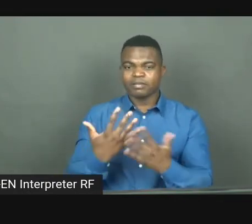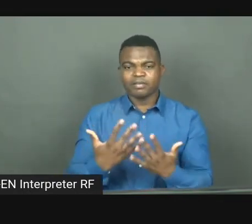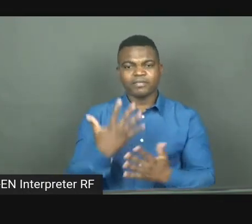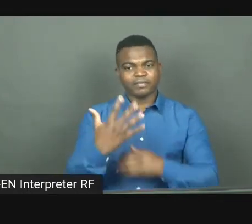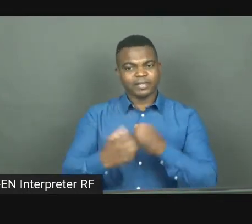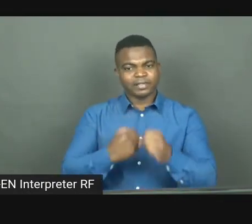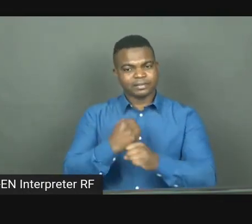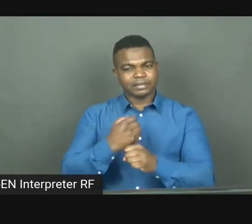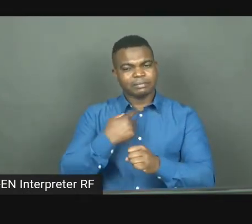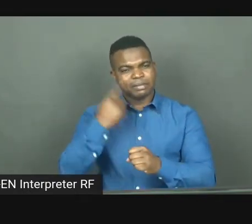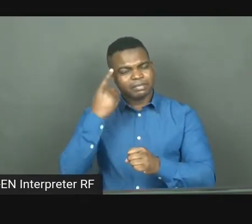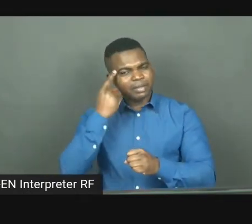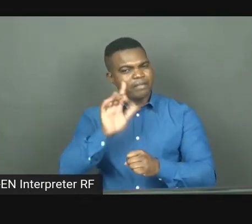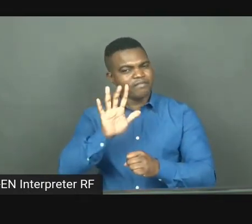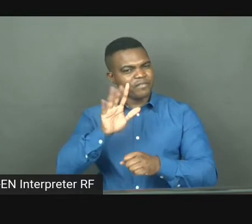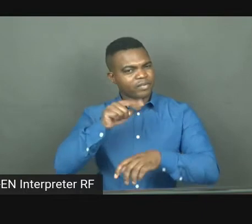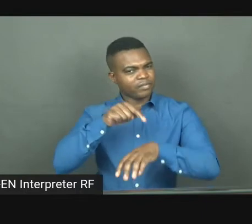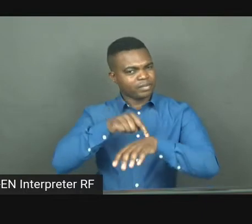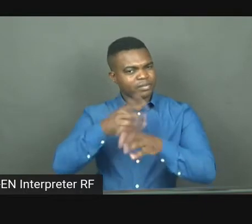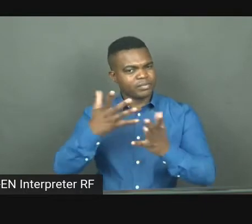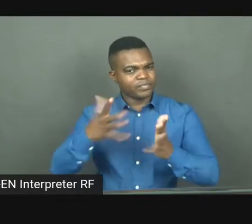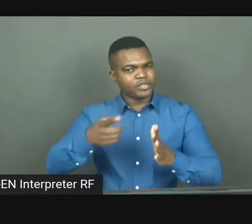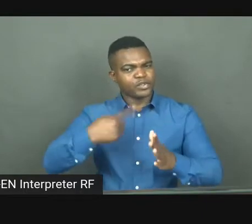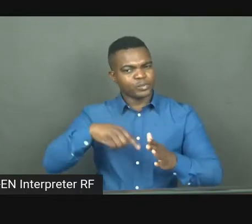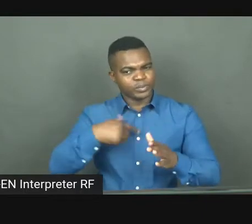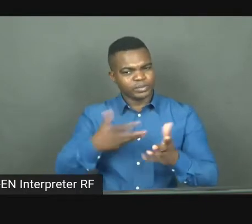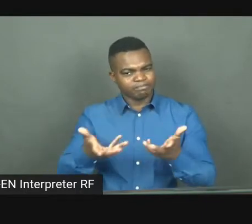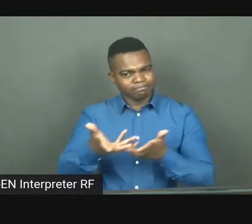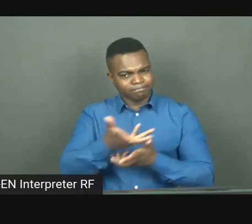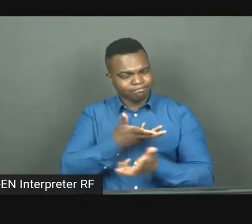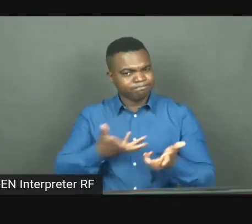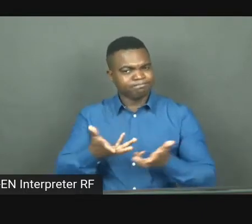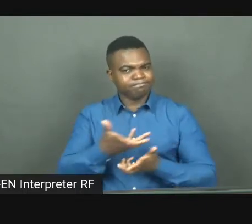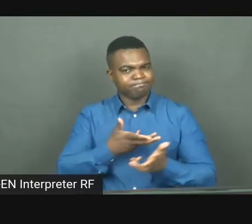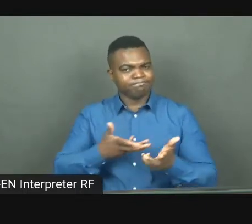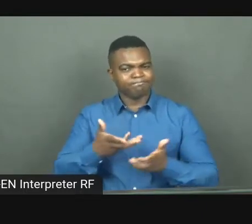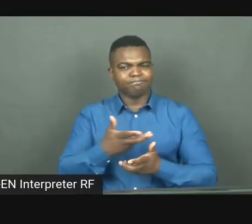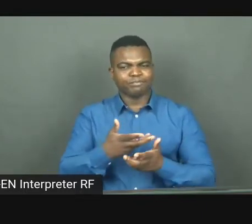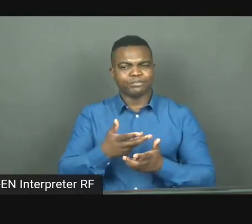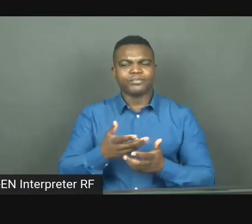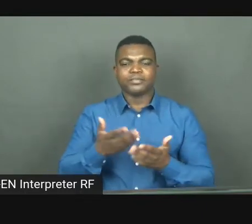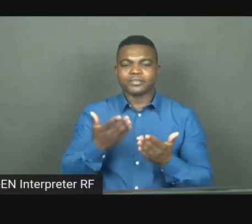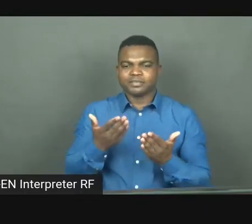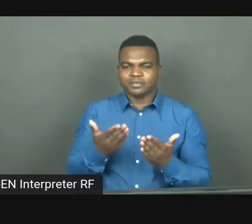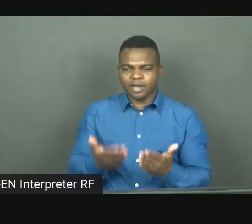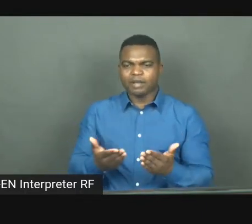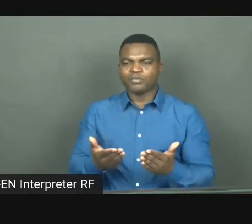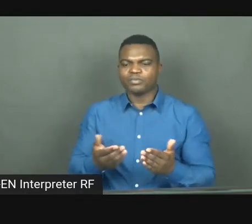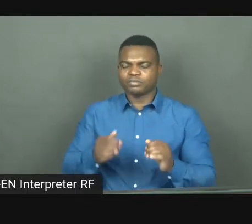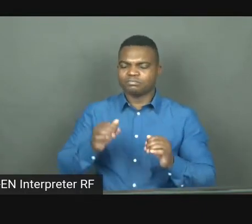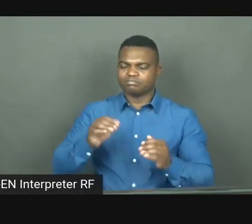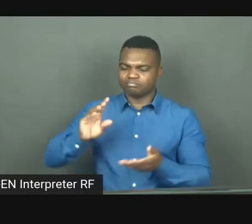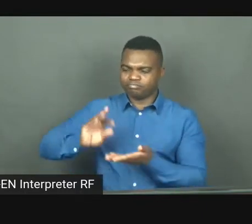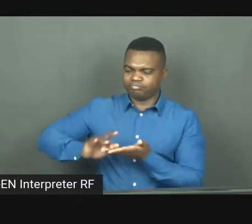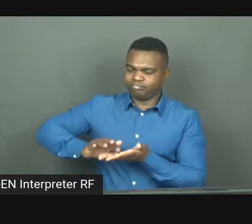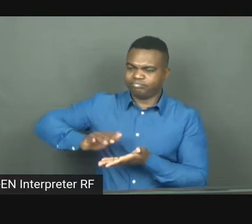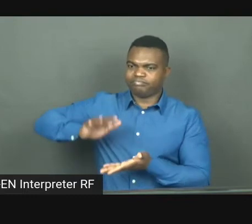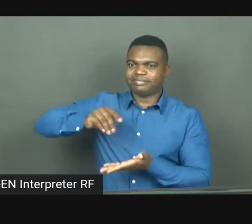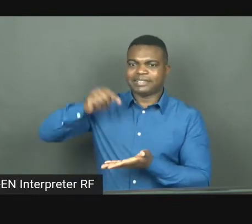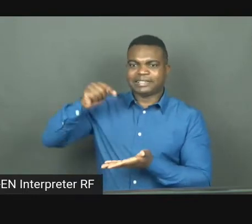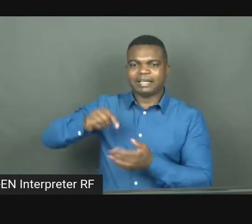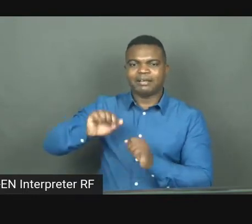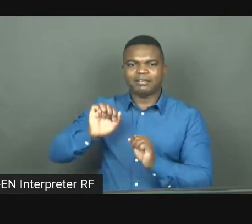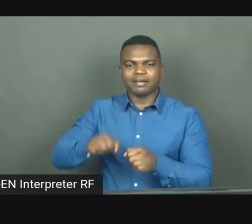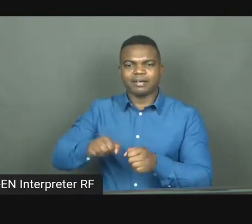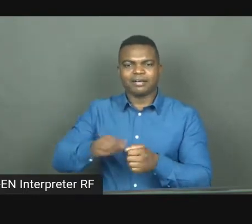local organizations to do to have more resources and more capacity to help